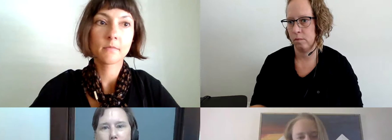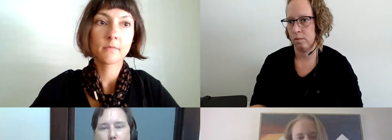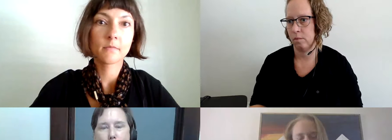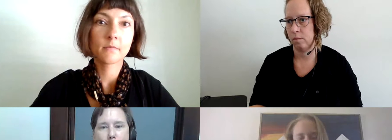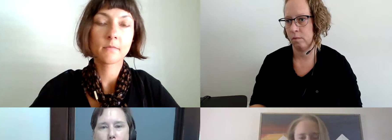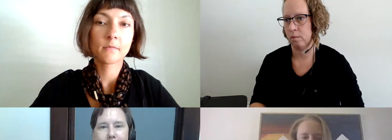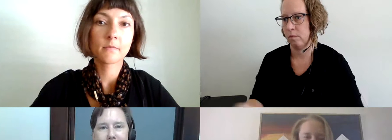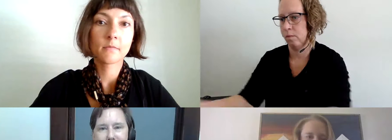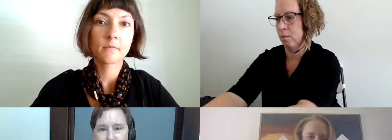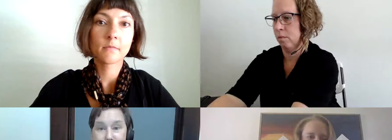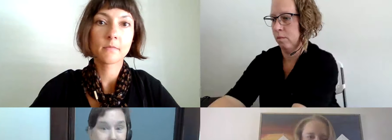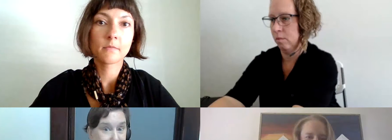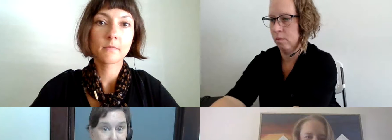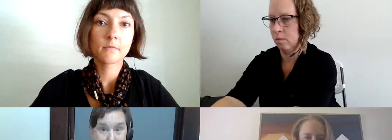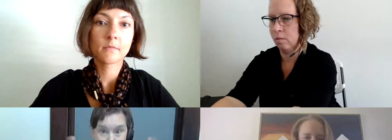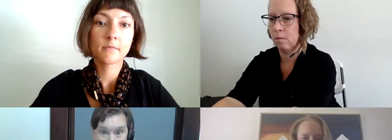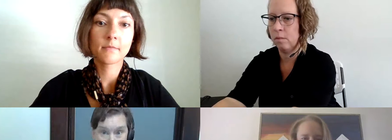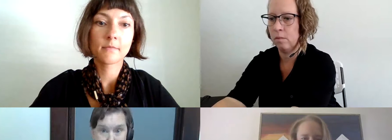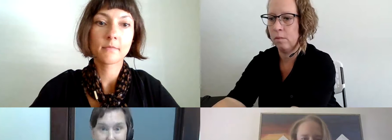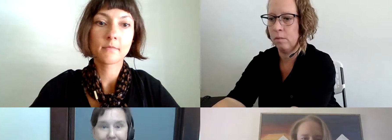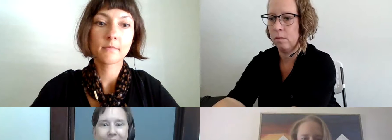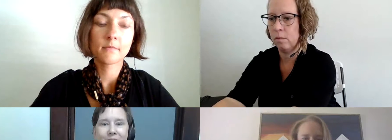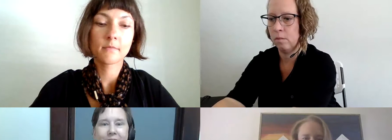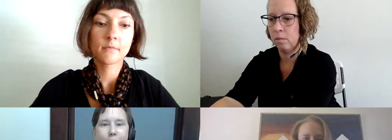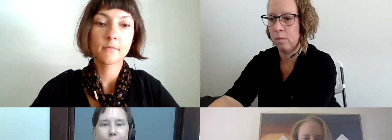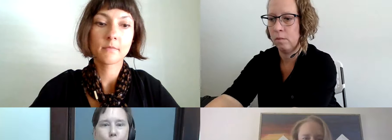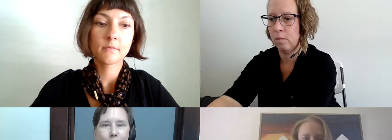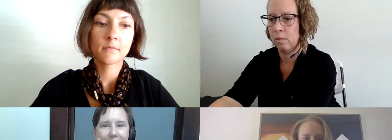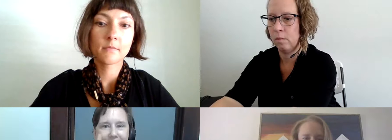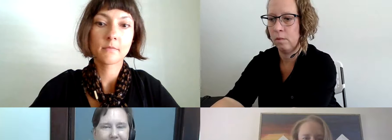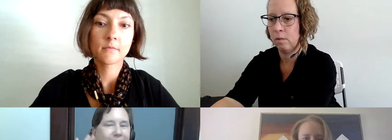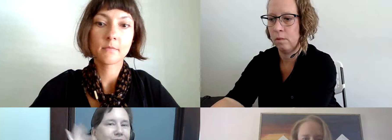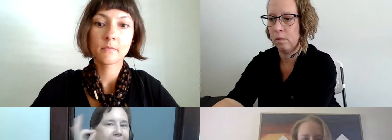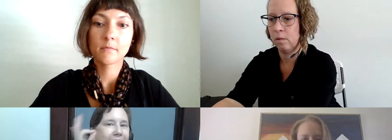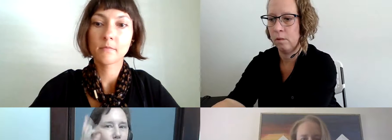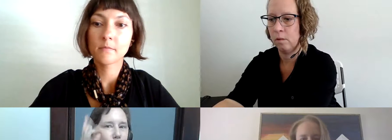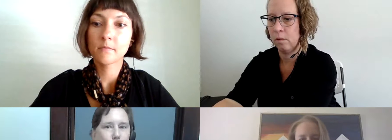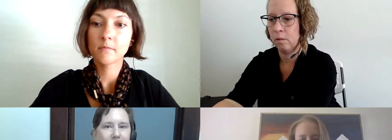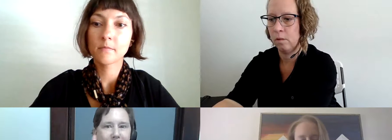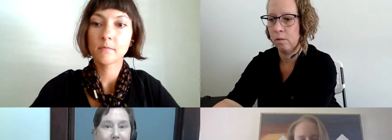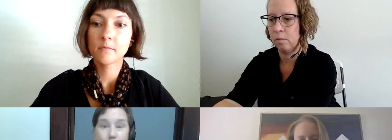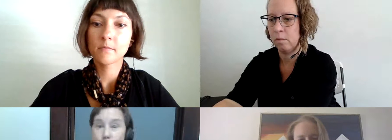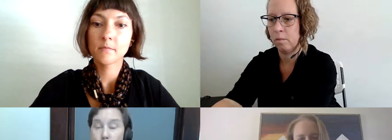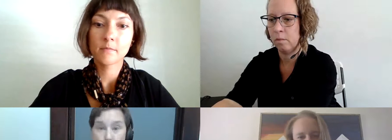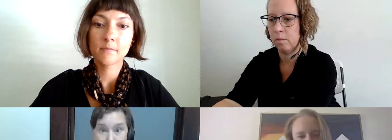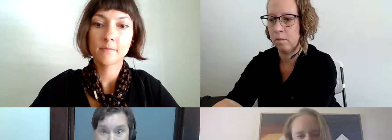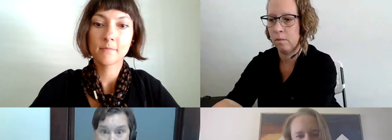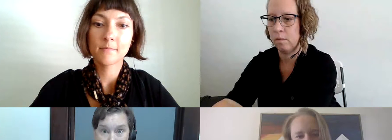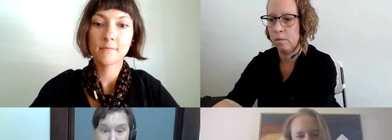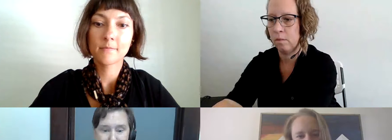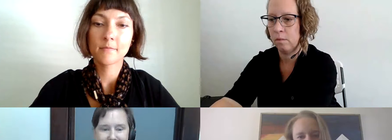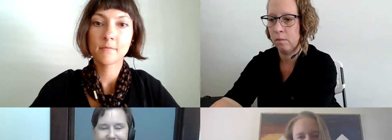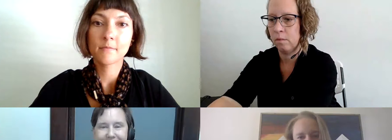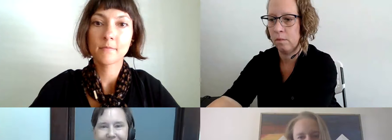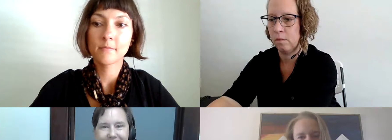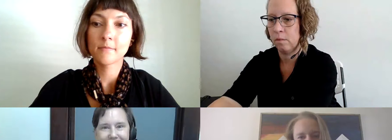is on Fed Relay. Our panelists today are Kirsten Kemp from Fed